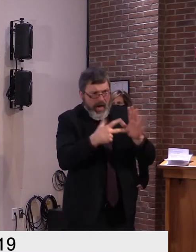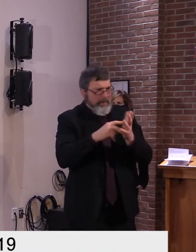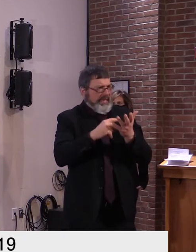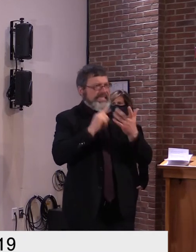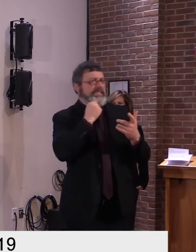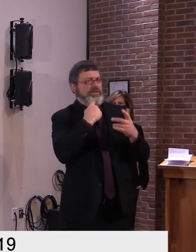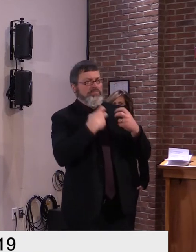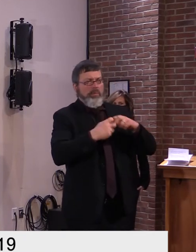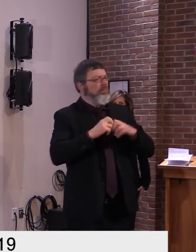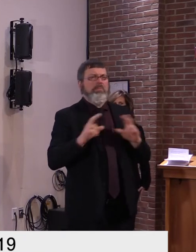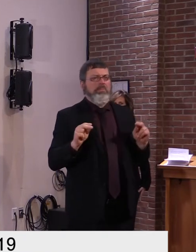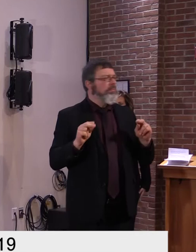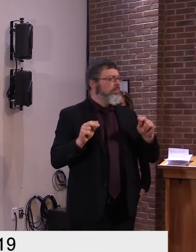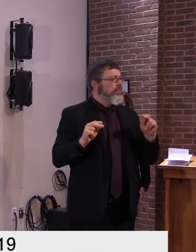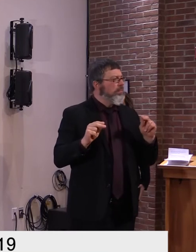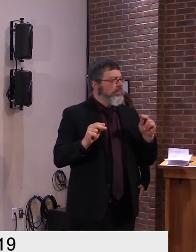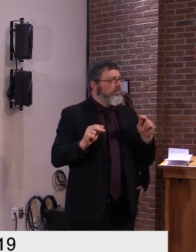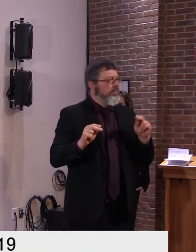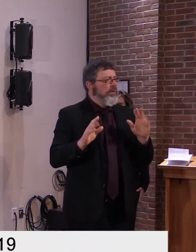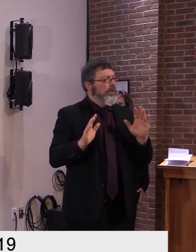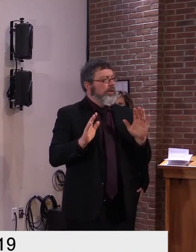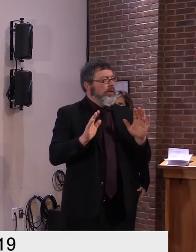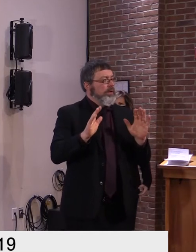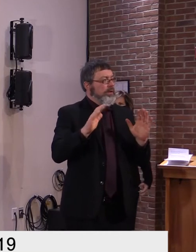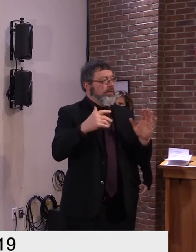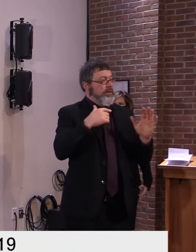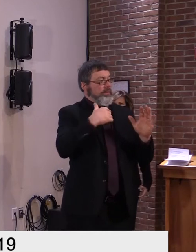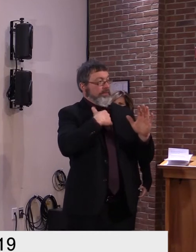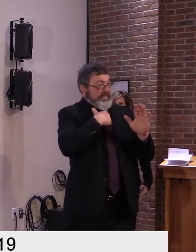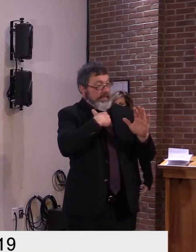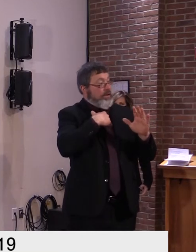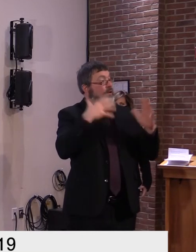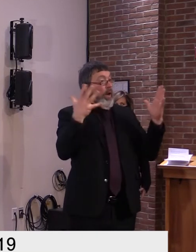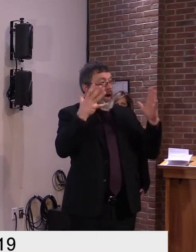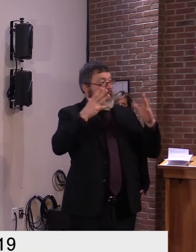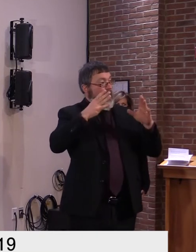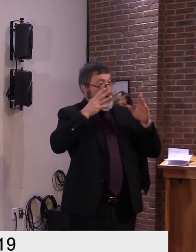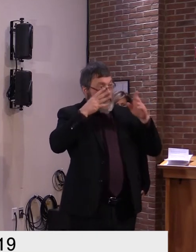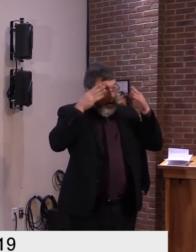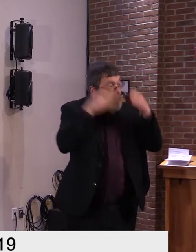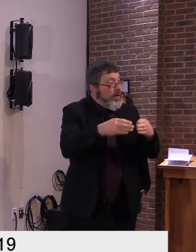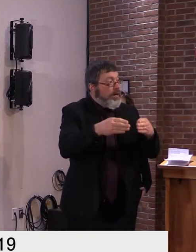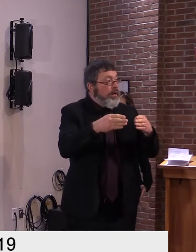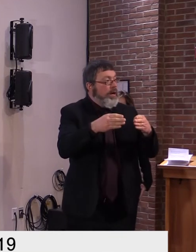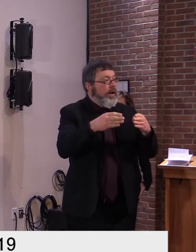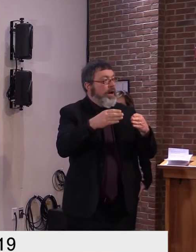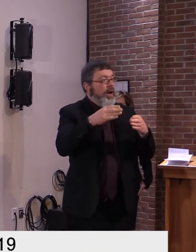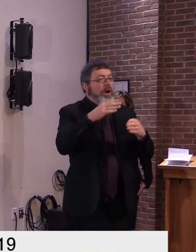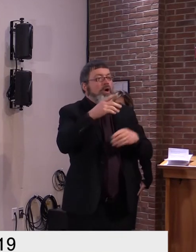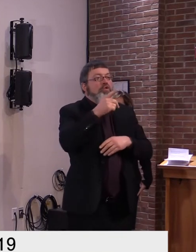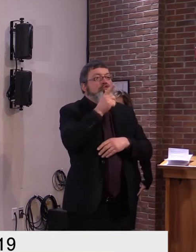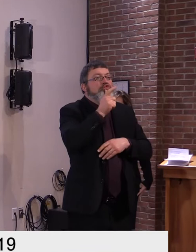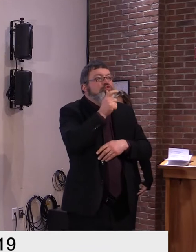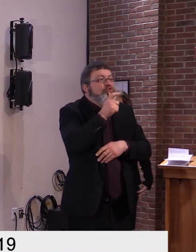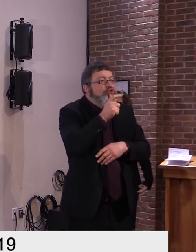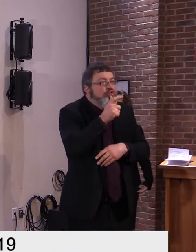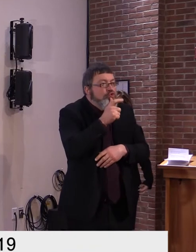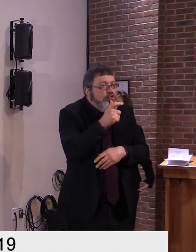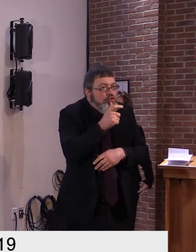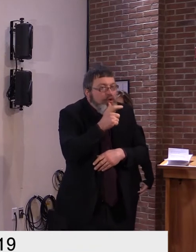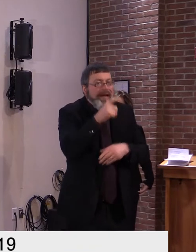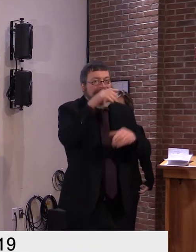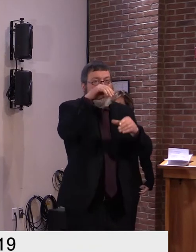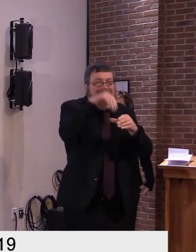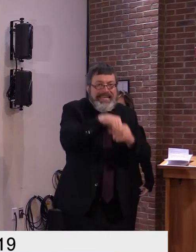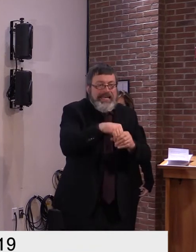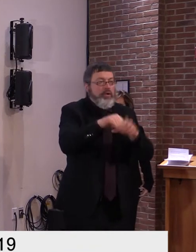force and the pharmacy partnership to deliver it to the long-term care facilities. But that doesn't involve